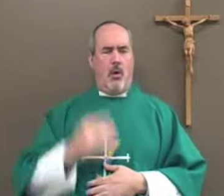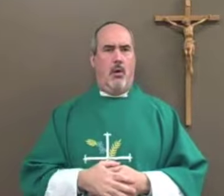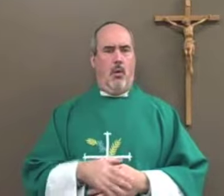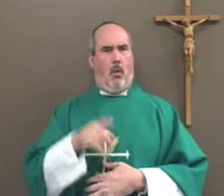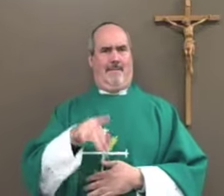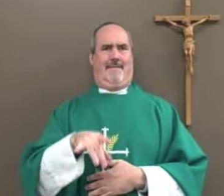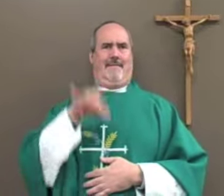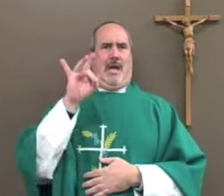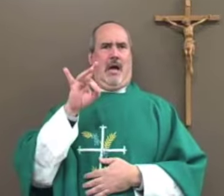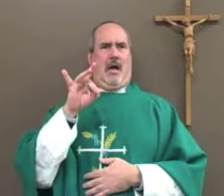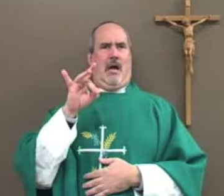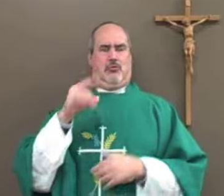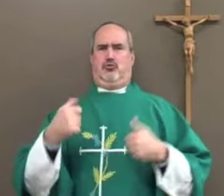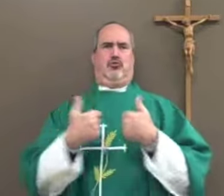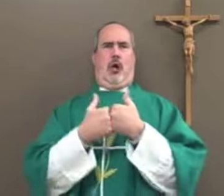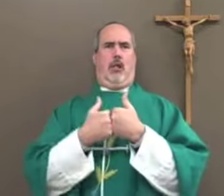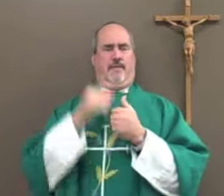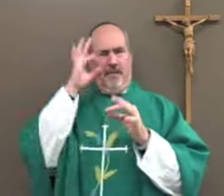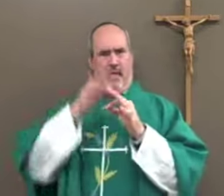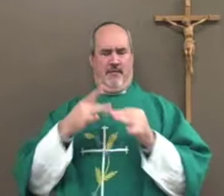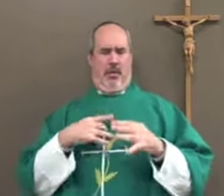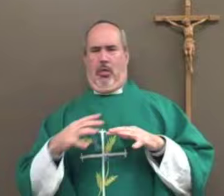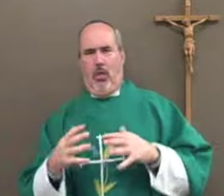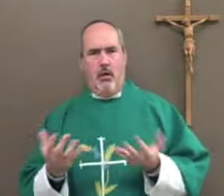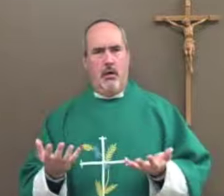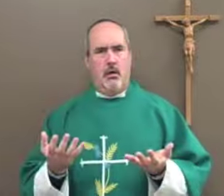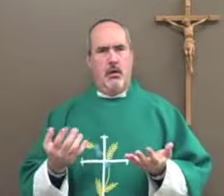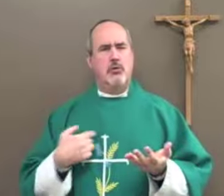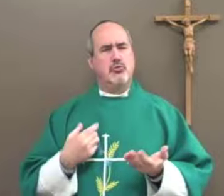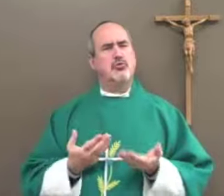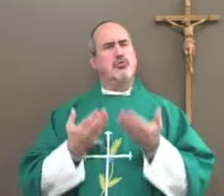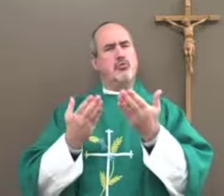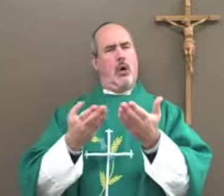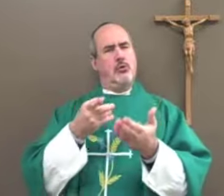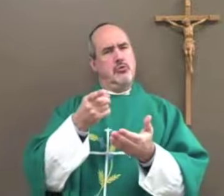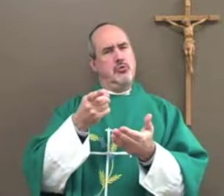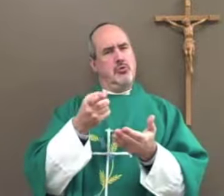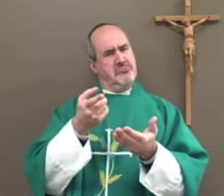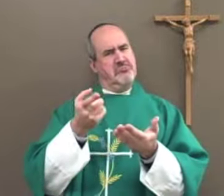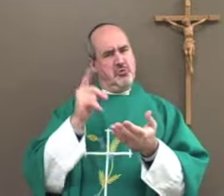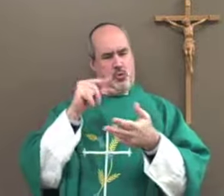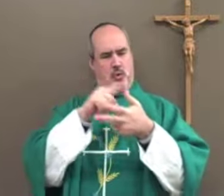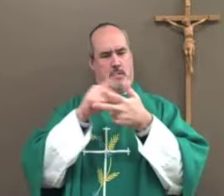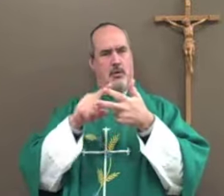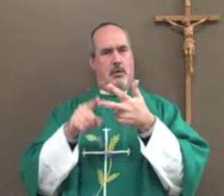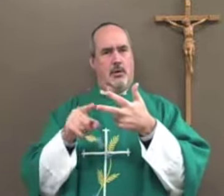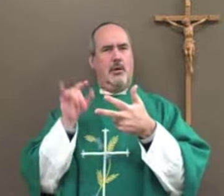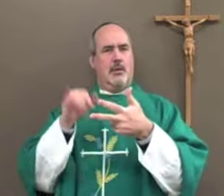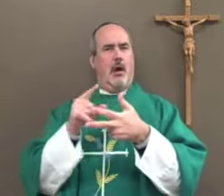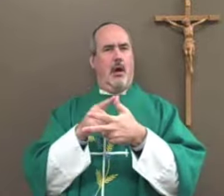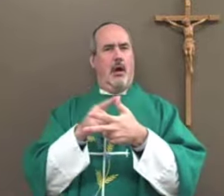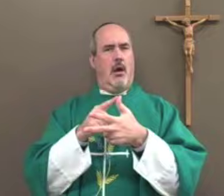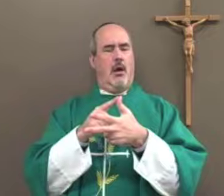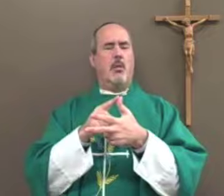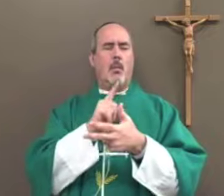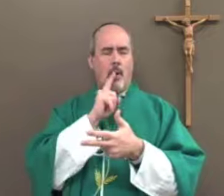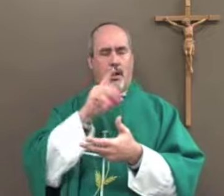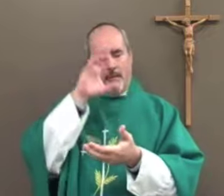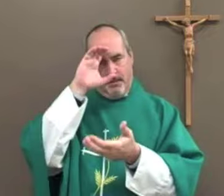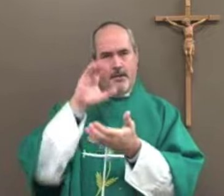all. And sometimes that's hard. So when you find your faith challenged or you're going through a hard time,